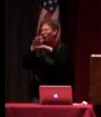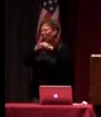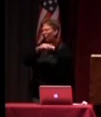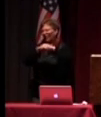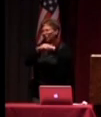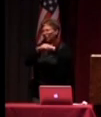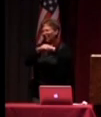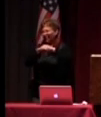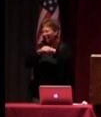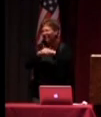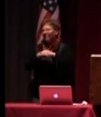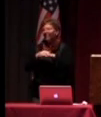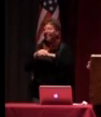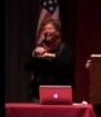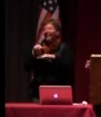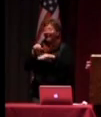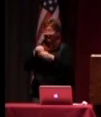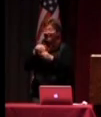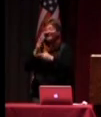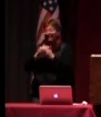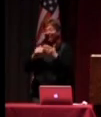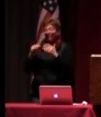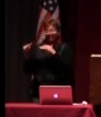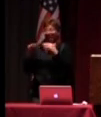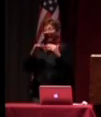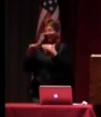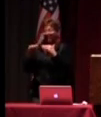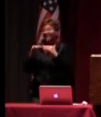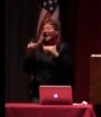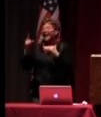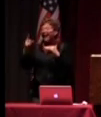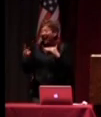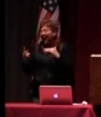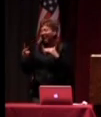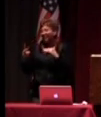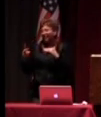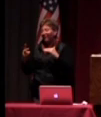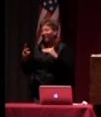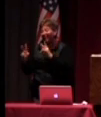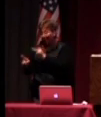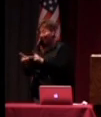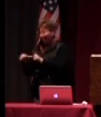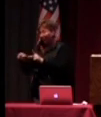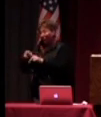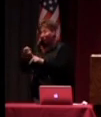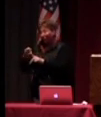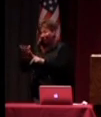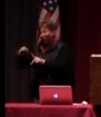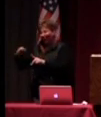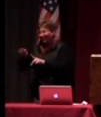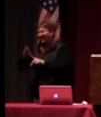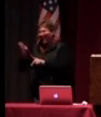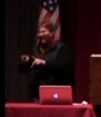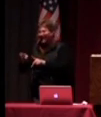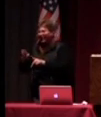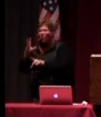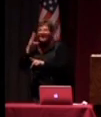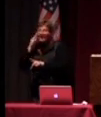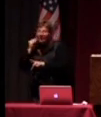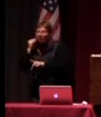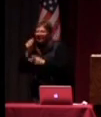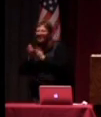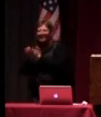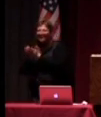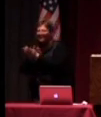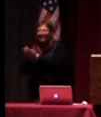some Napoleonic naval battles, incredibly, half the sailors had never been to sea before, and so the expertise mattered. And